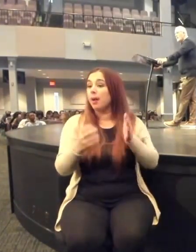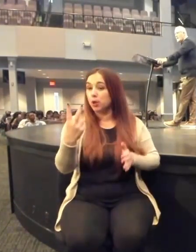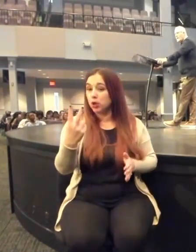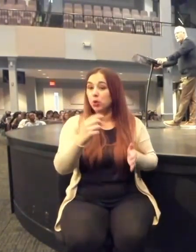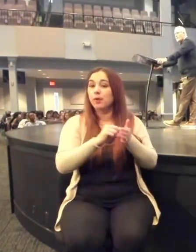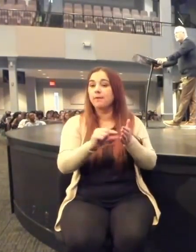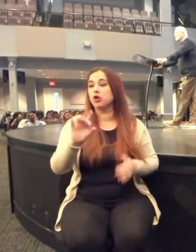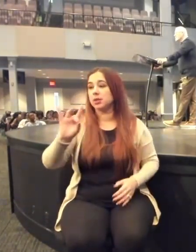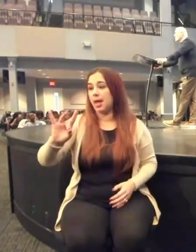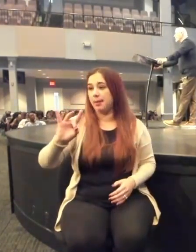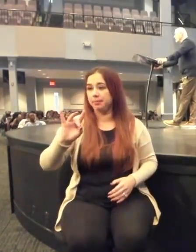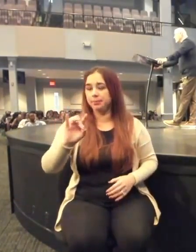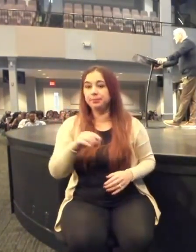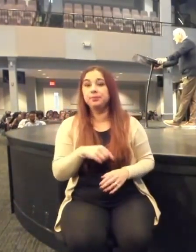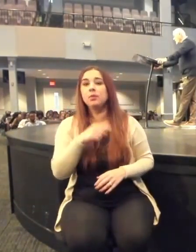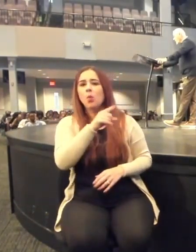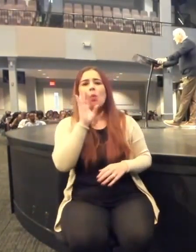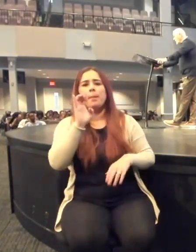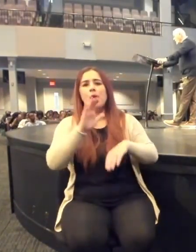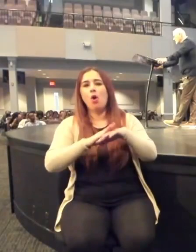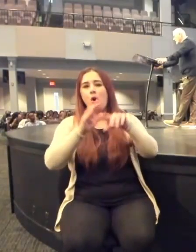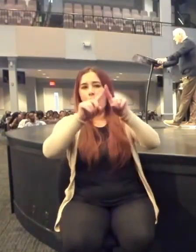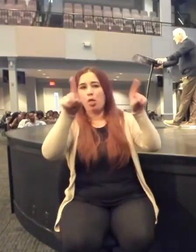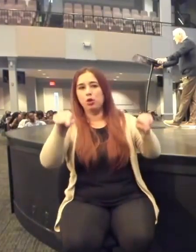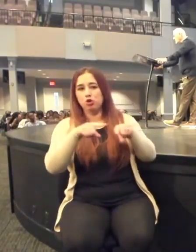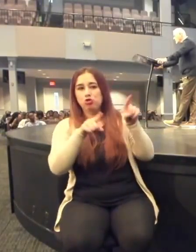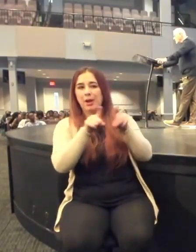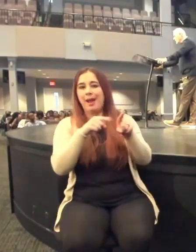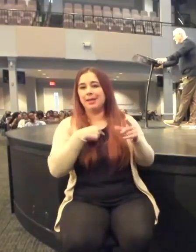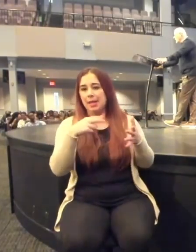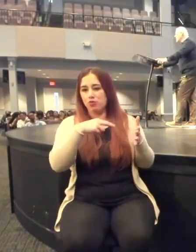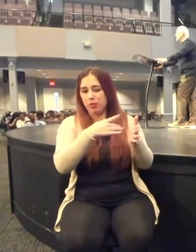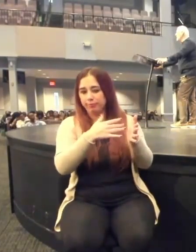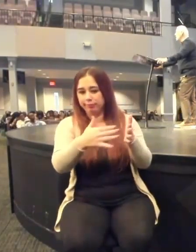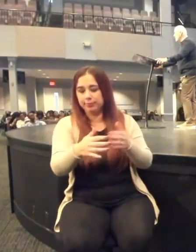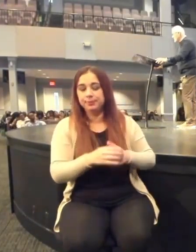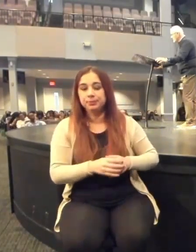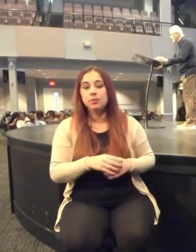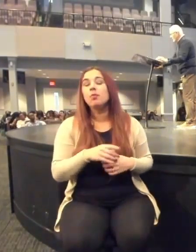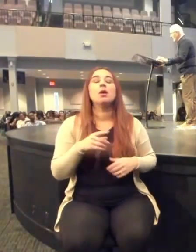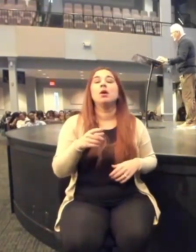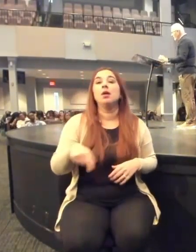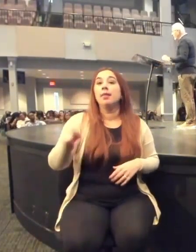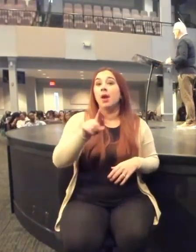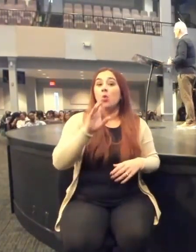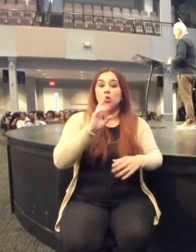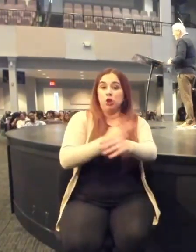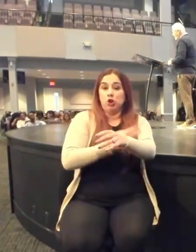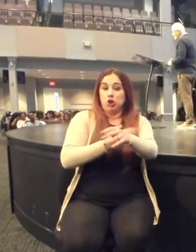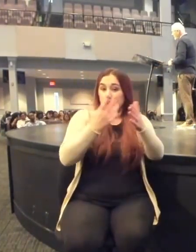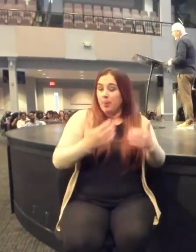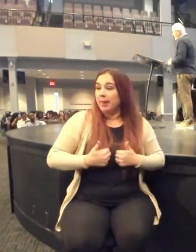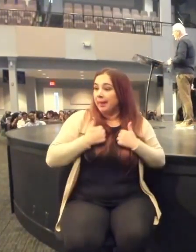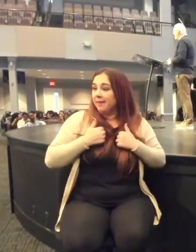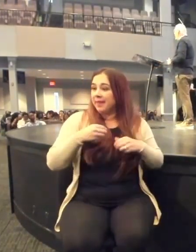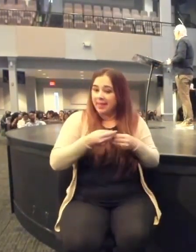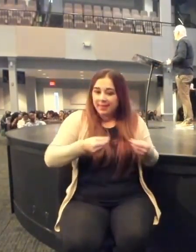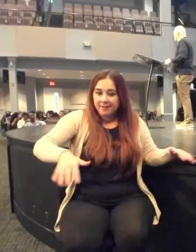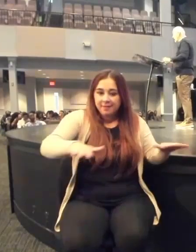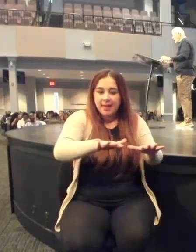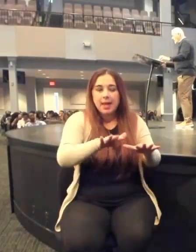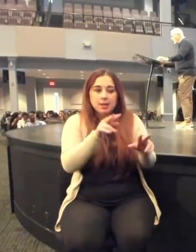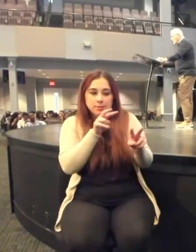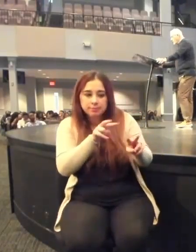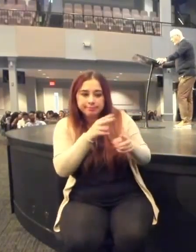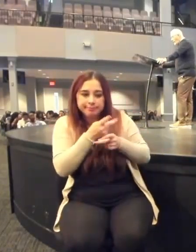verse 8. These verses are going to be on the screen for you as I read them. "And there were shepherds living out in the fields nearby, keeping